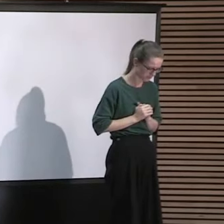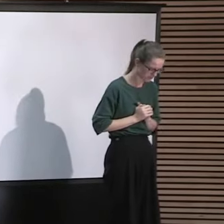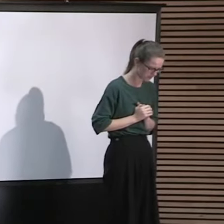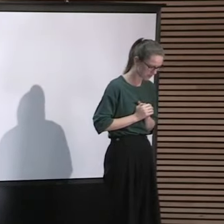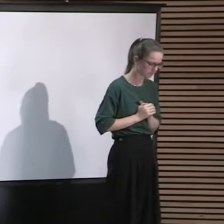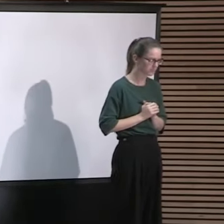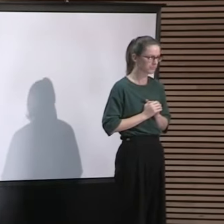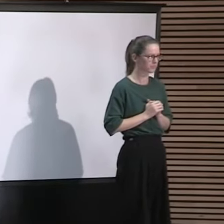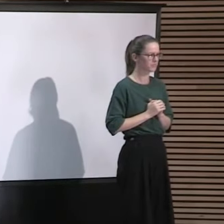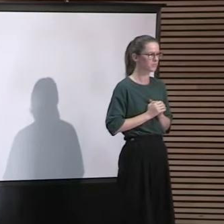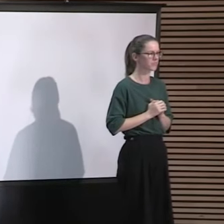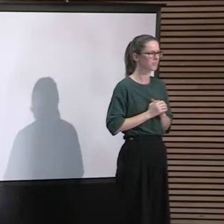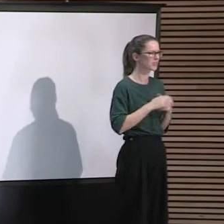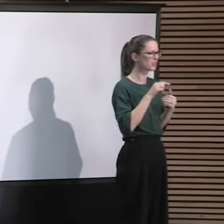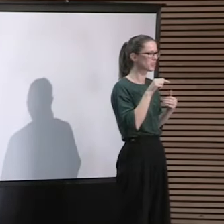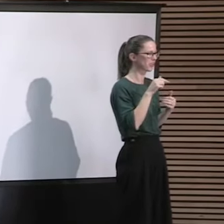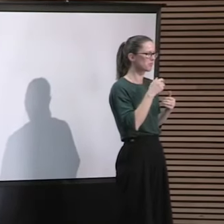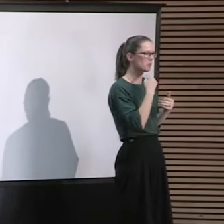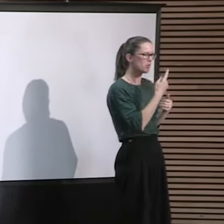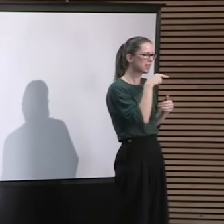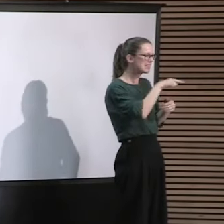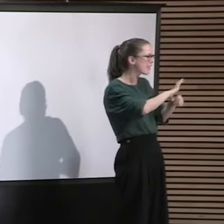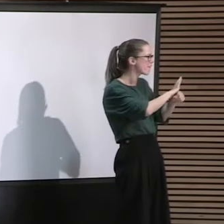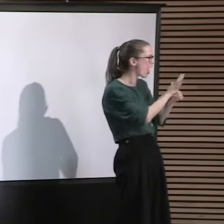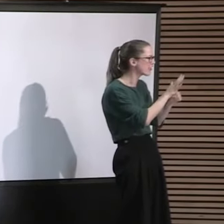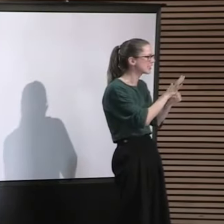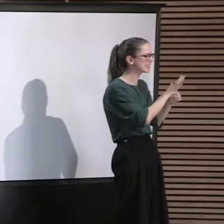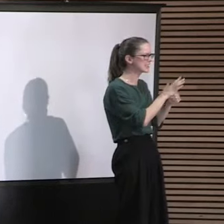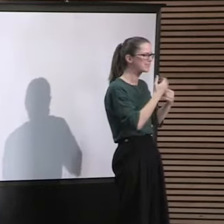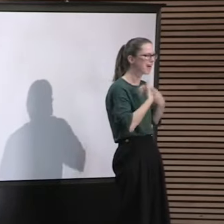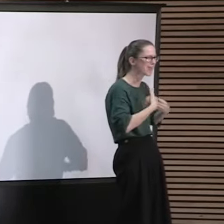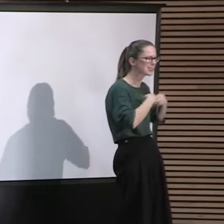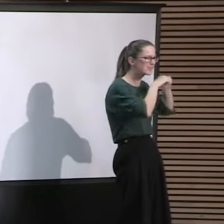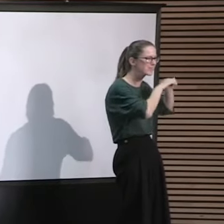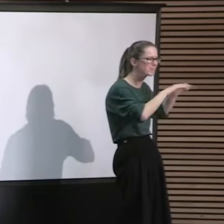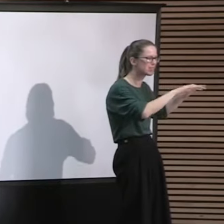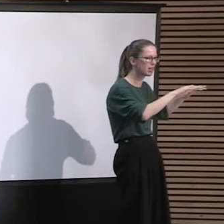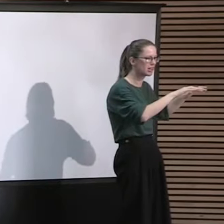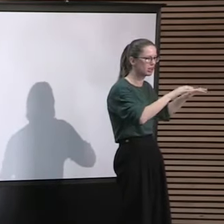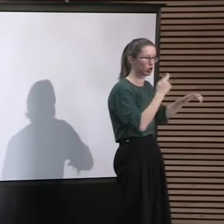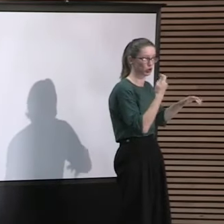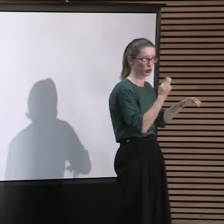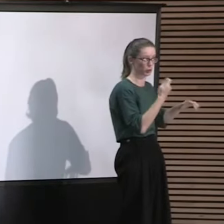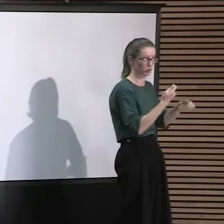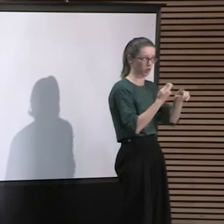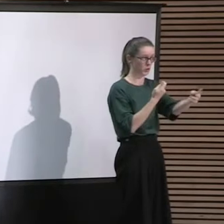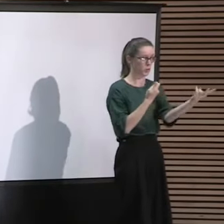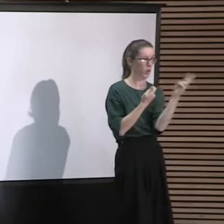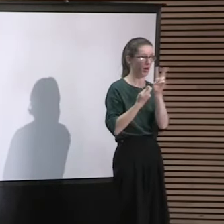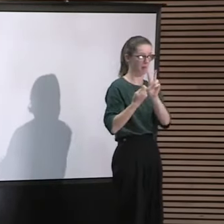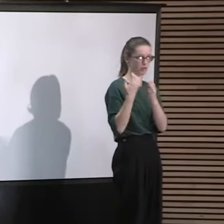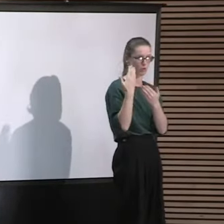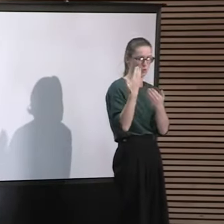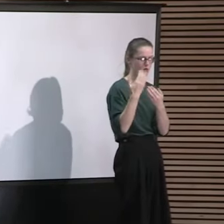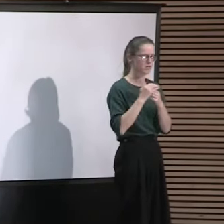we're dealing with a virus here. I think what you'll hear from very shortly, in about 15 minutes, is that there are